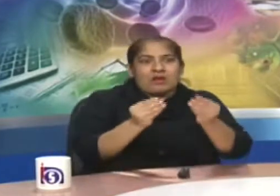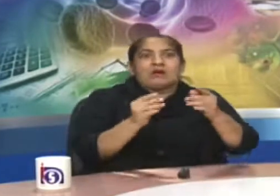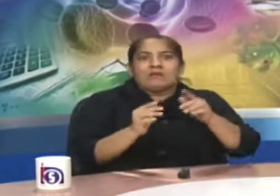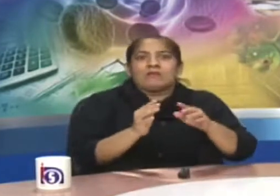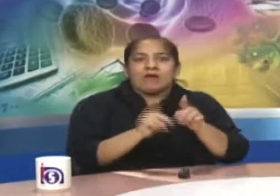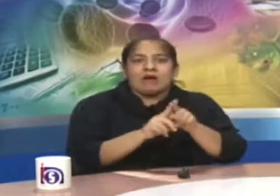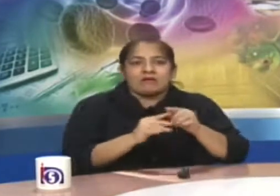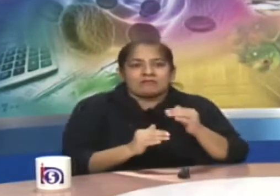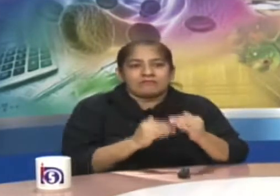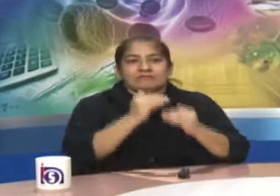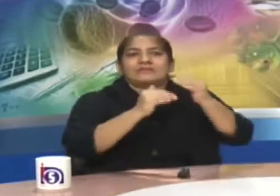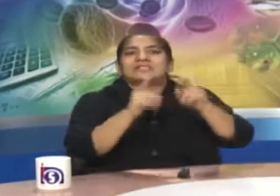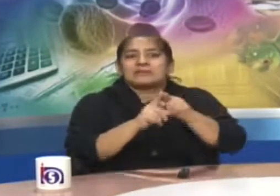it gets reflected